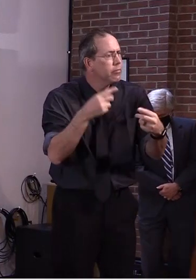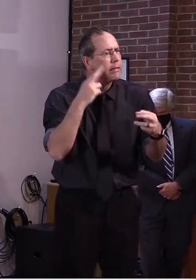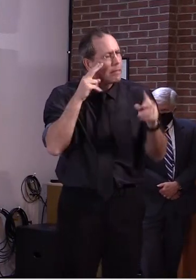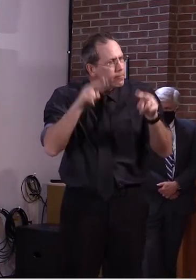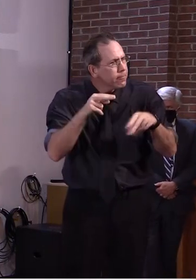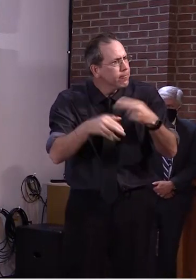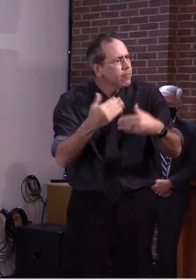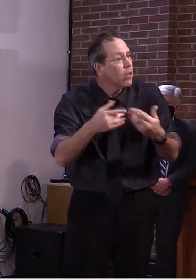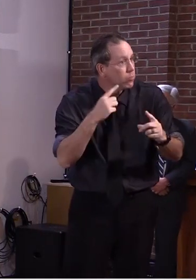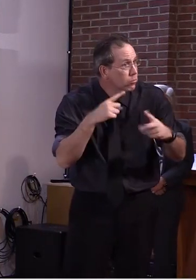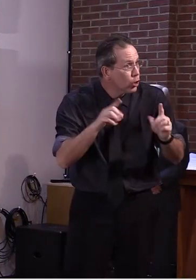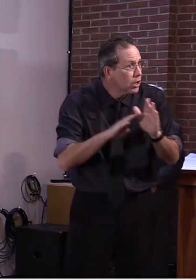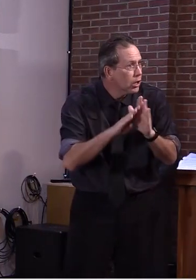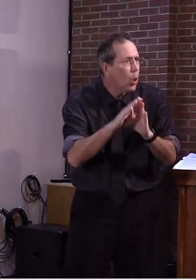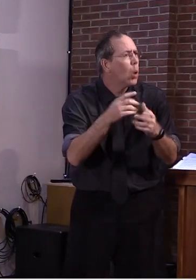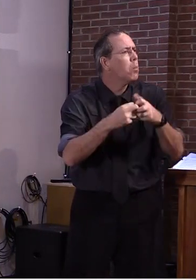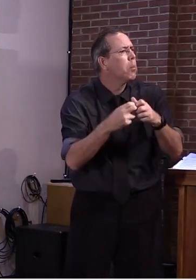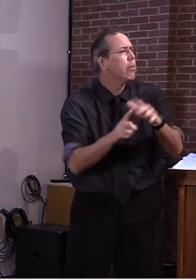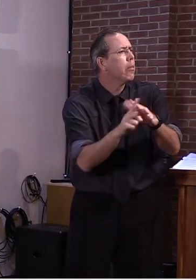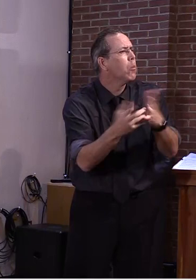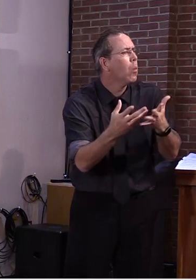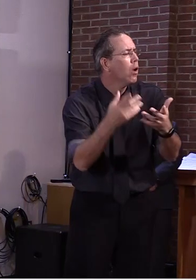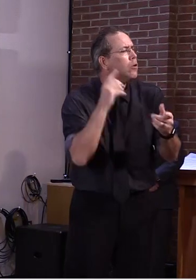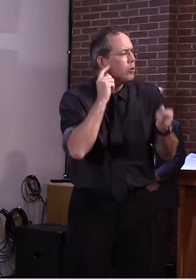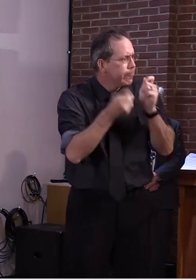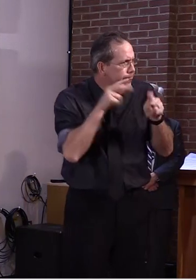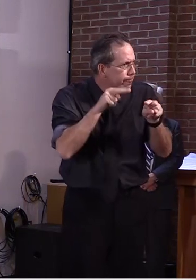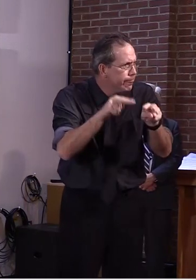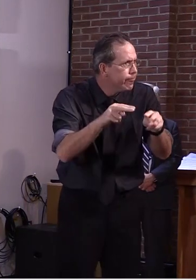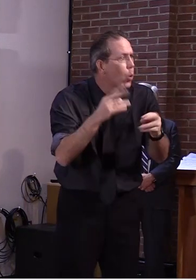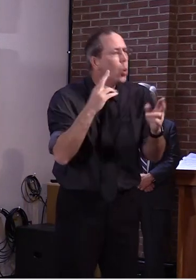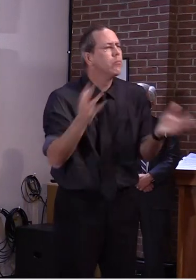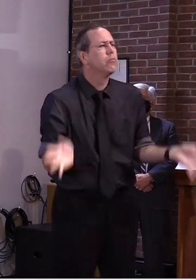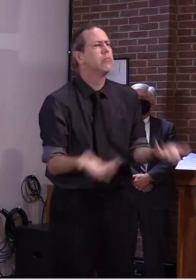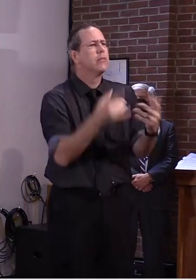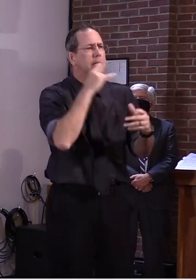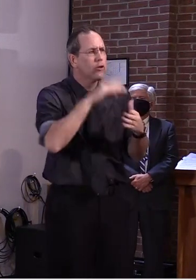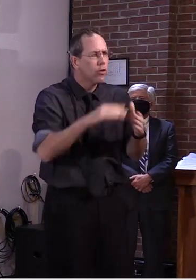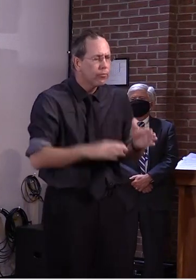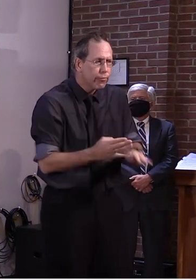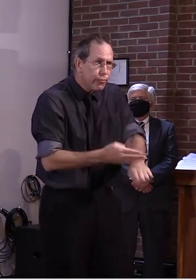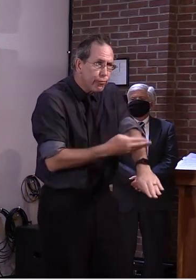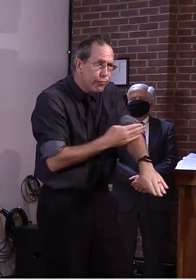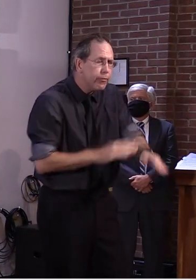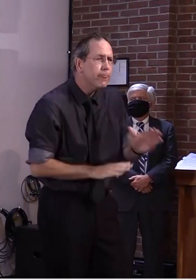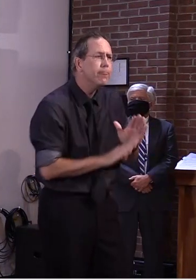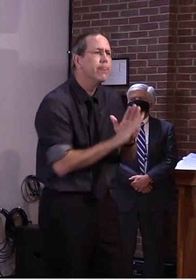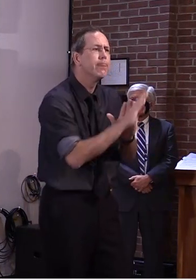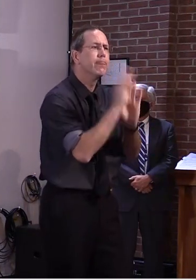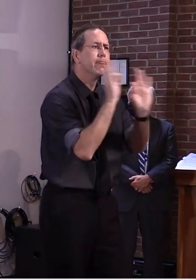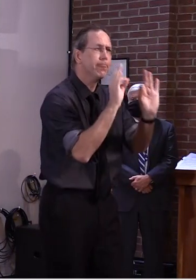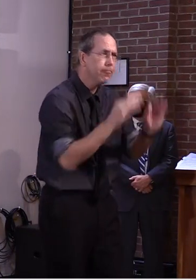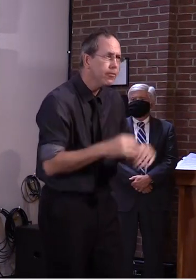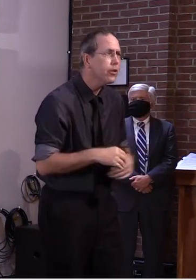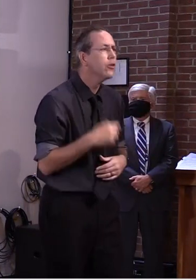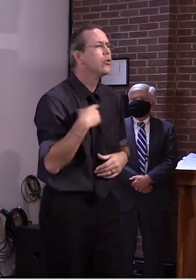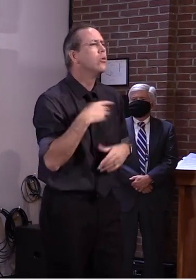goal we all share, and Secretary French will now talk more about this work. Secretary